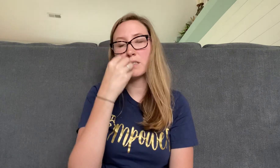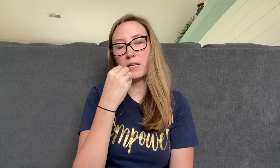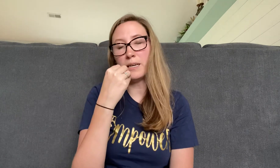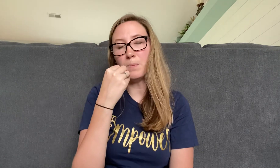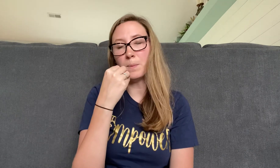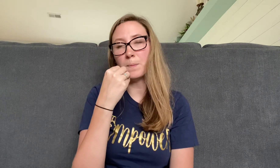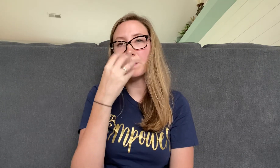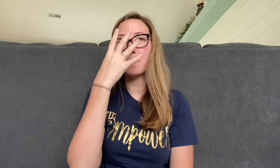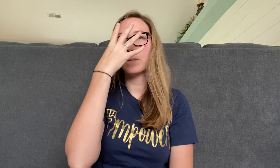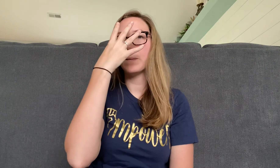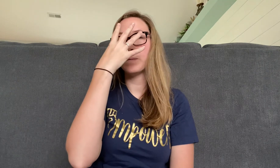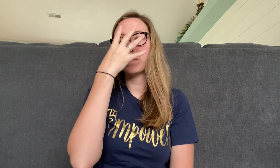sleep,